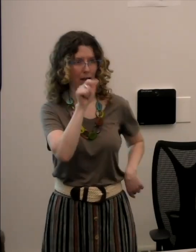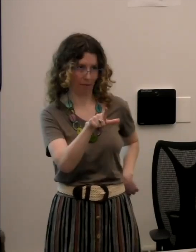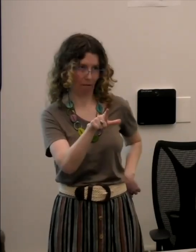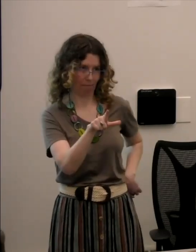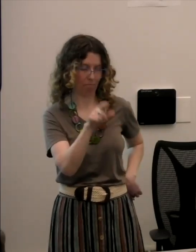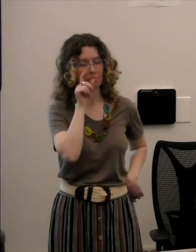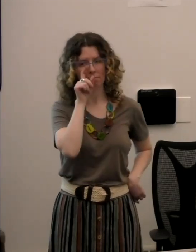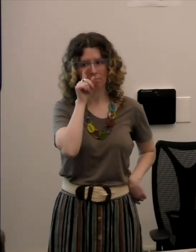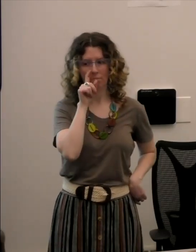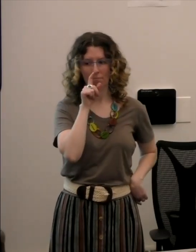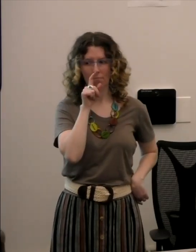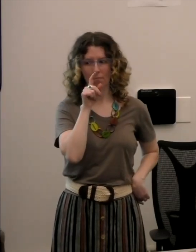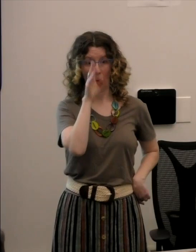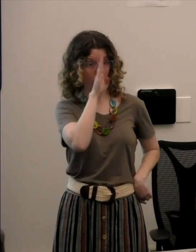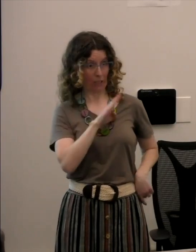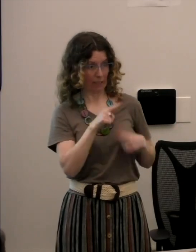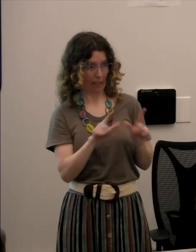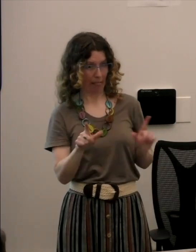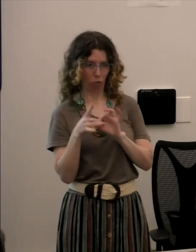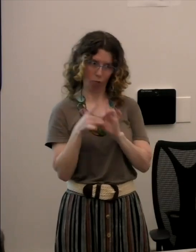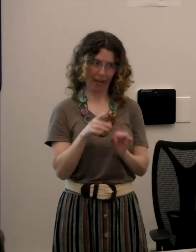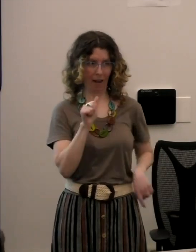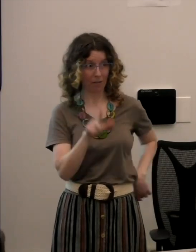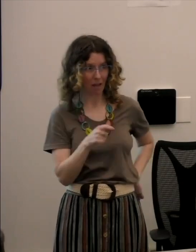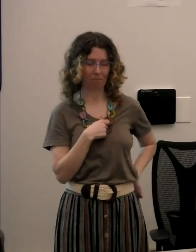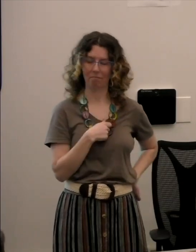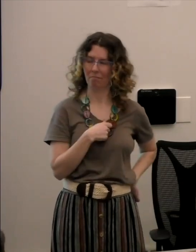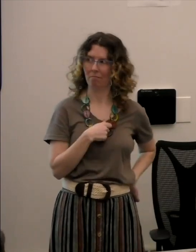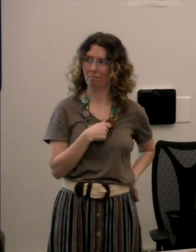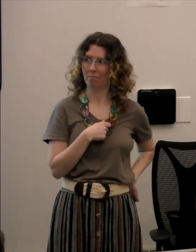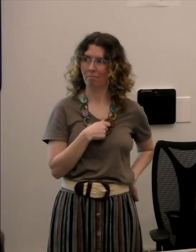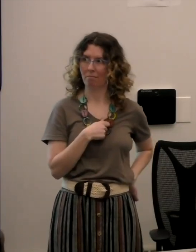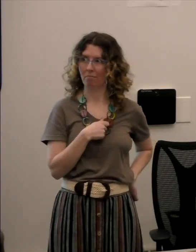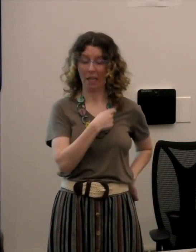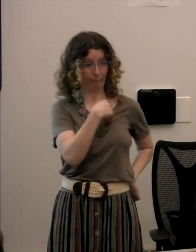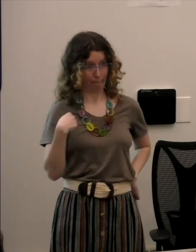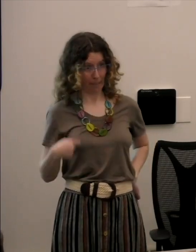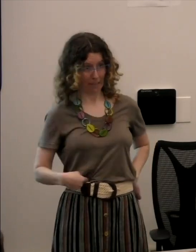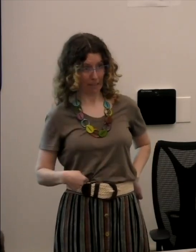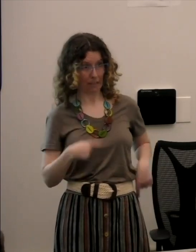their sign language, they use American Sign Language. Brazilian language is ASL.